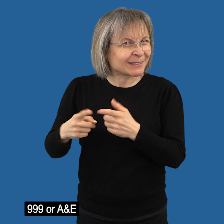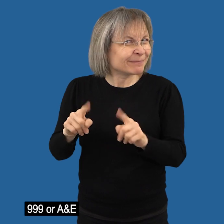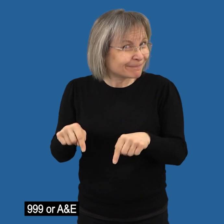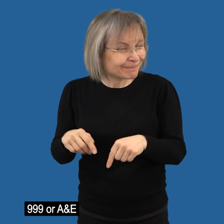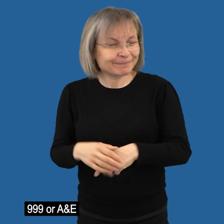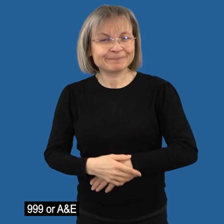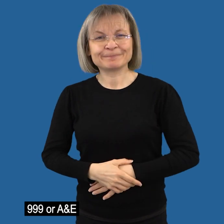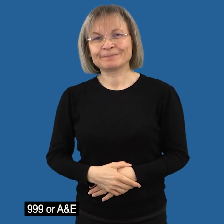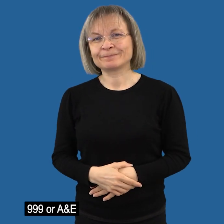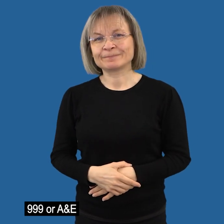999 or A&E.